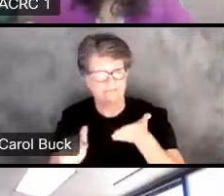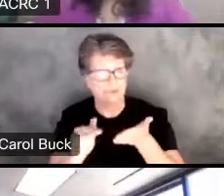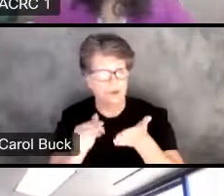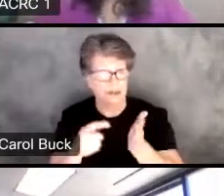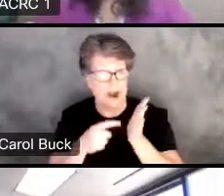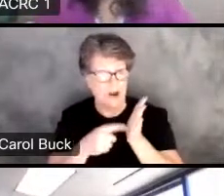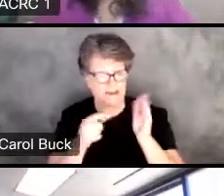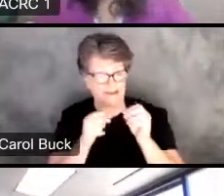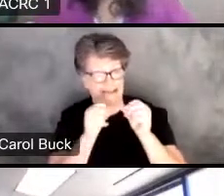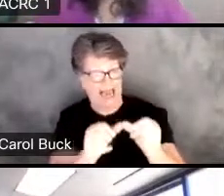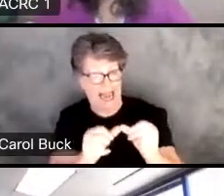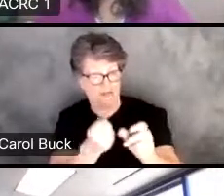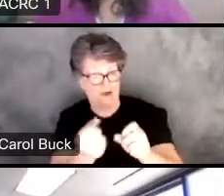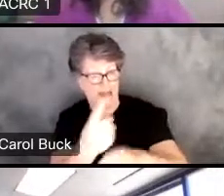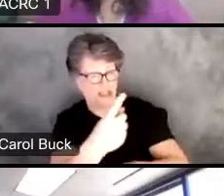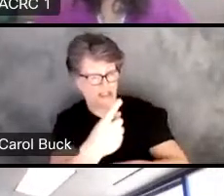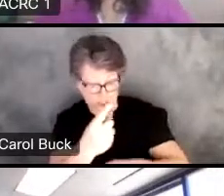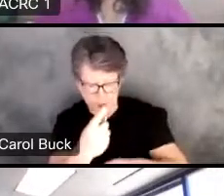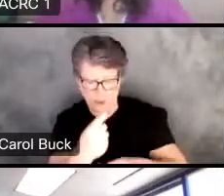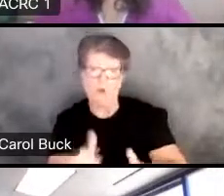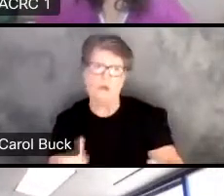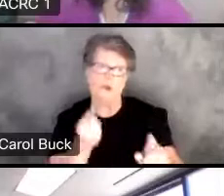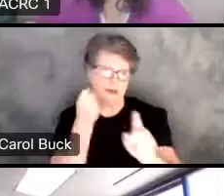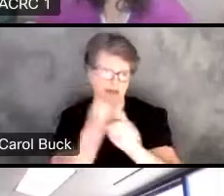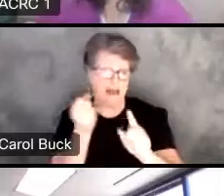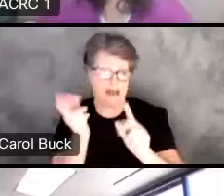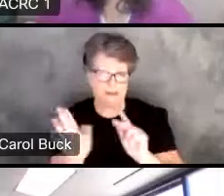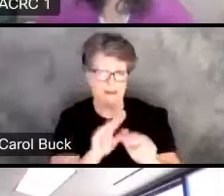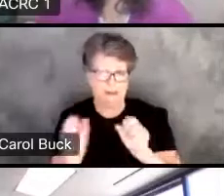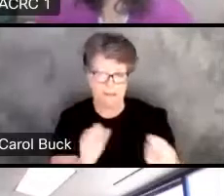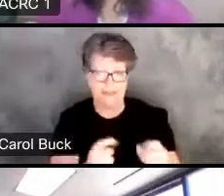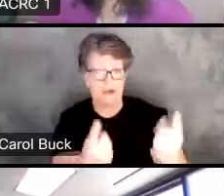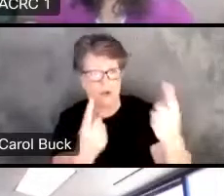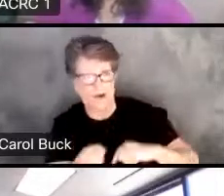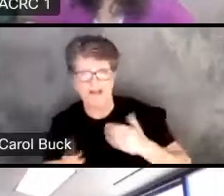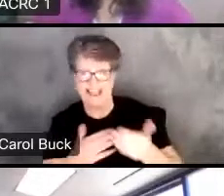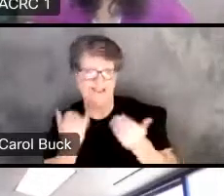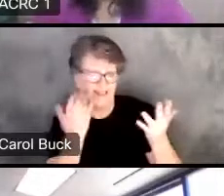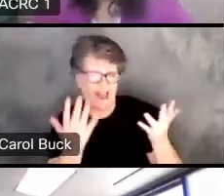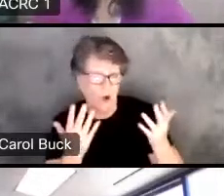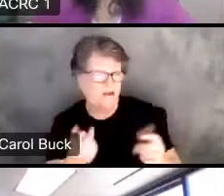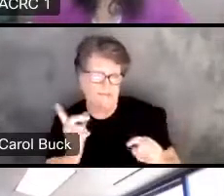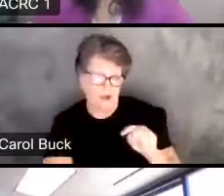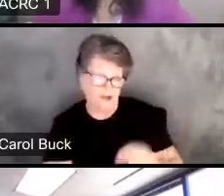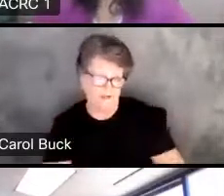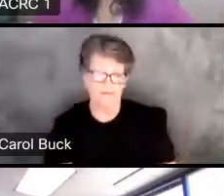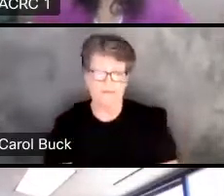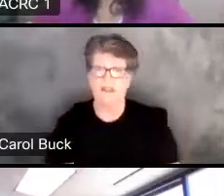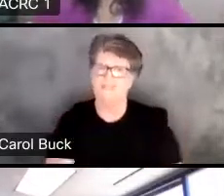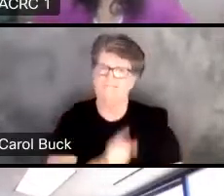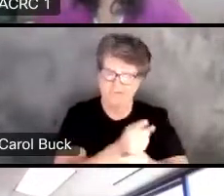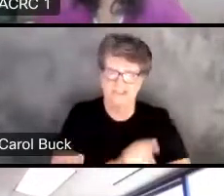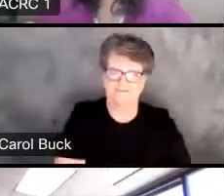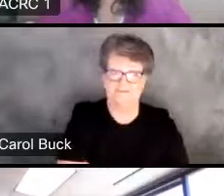they are, that significantly impacts people's ability to come, even if they wanted to. So Right.